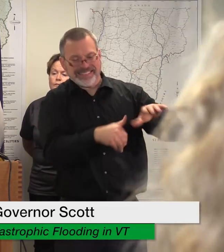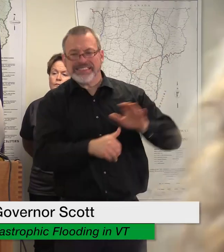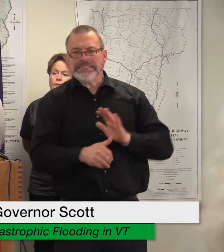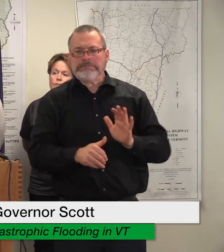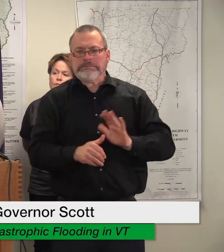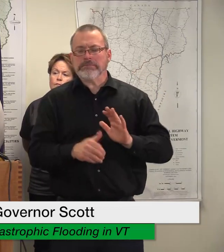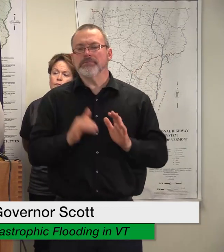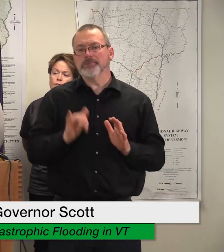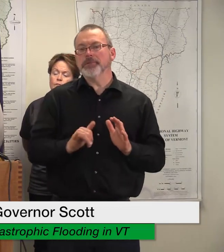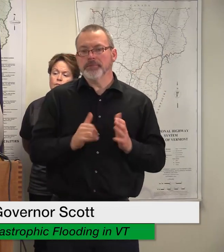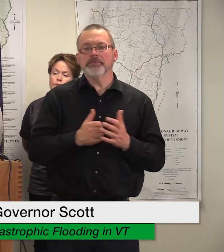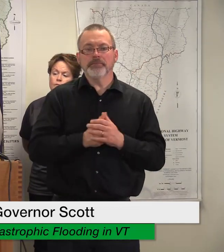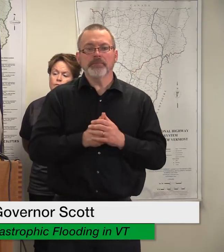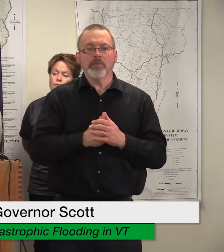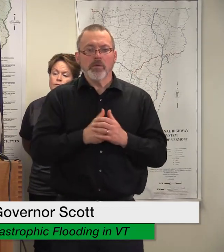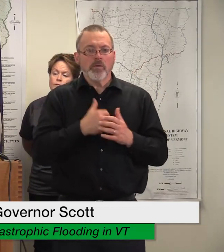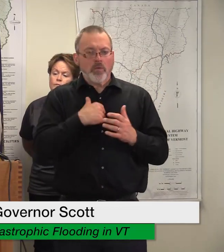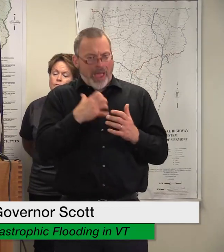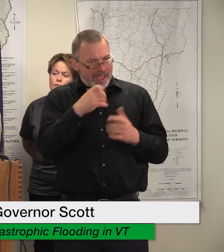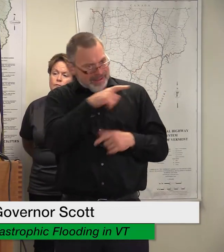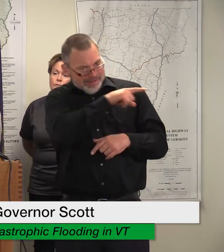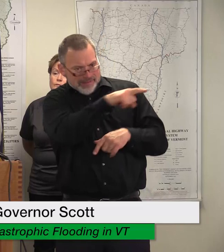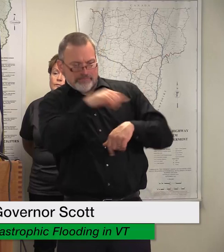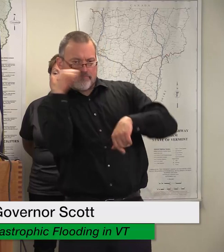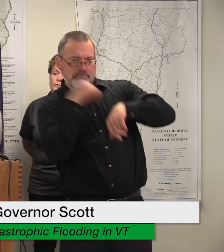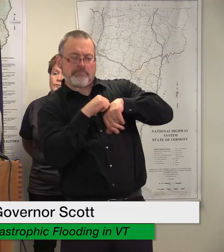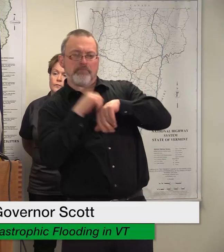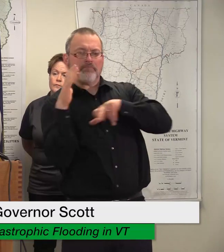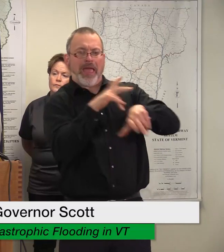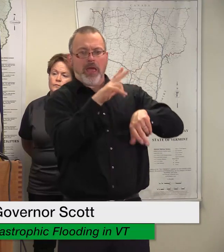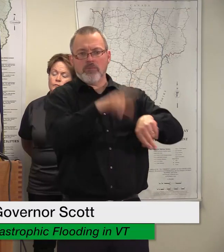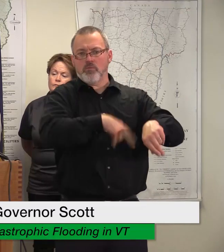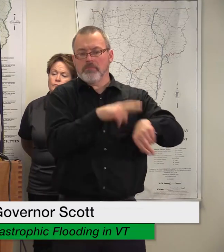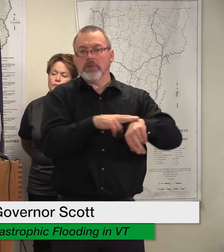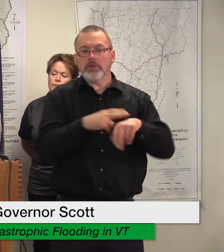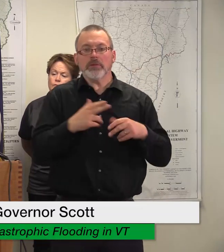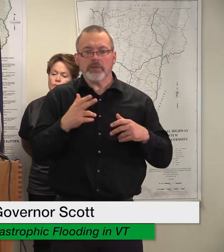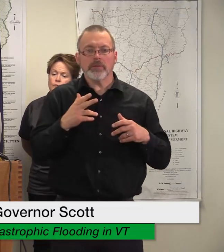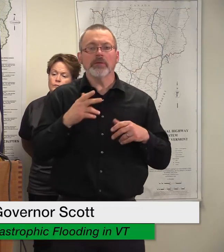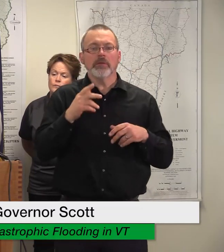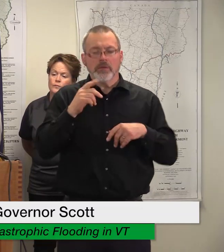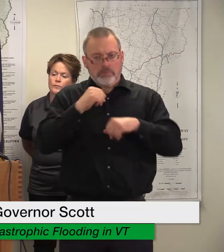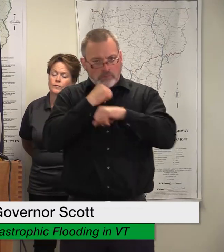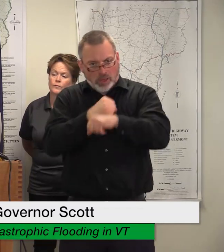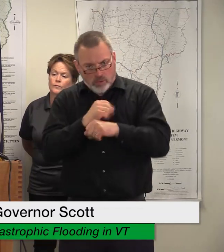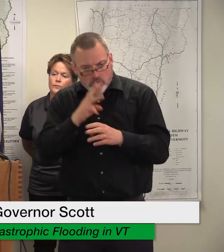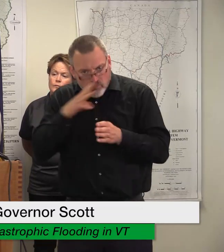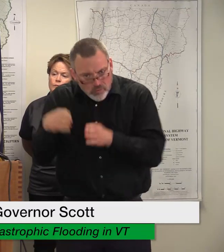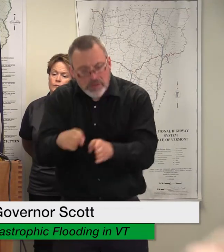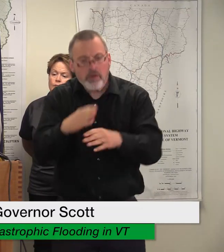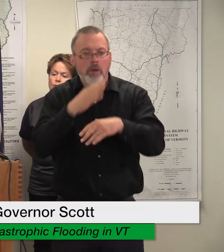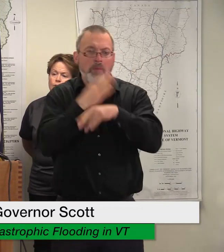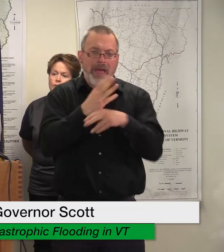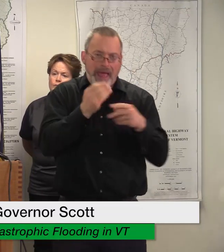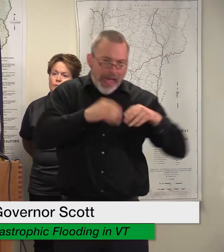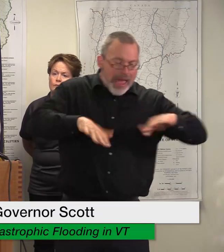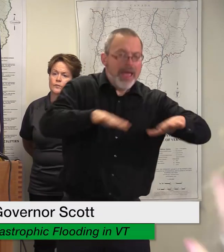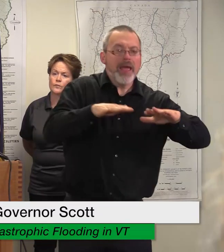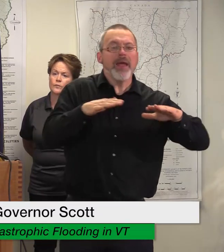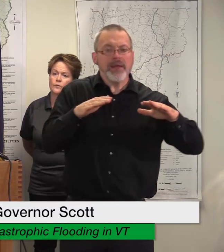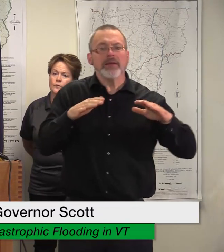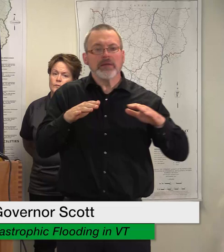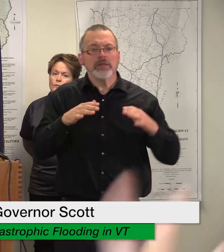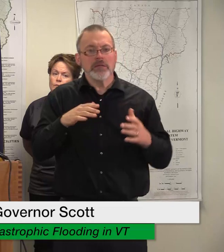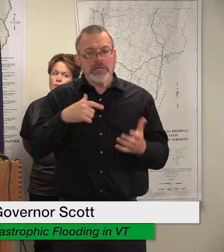stream bank stabilization is often needed to maintain river channel capacity and protect nearby roads and buildings, overdredging or